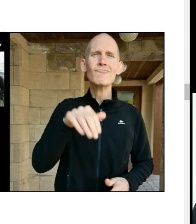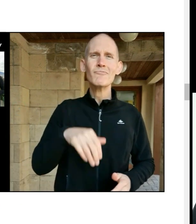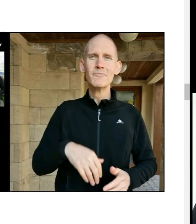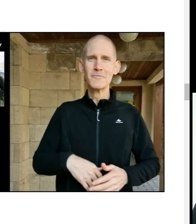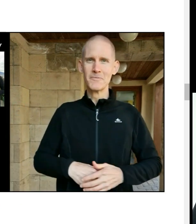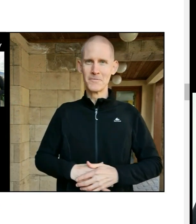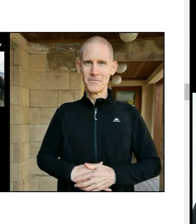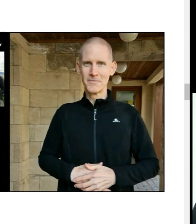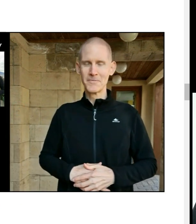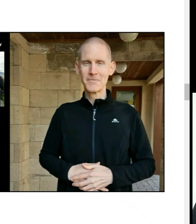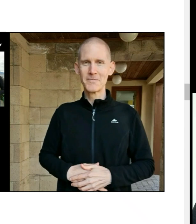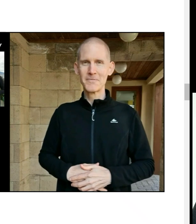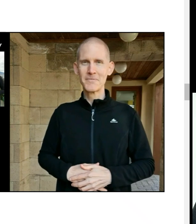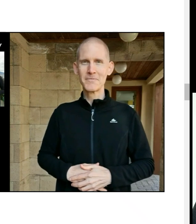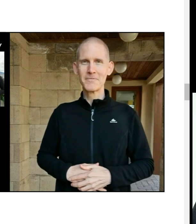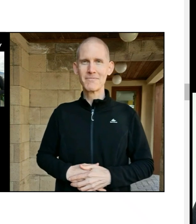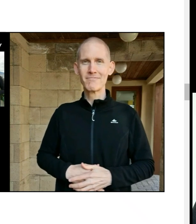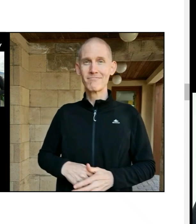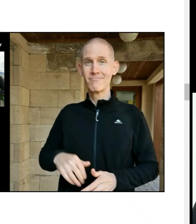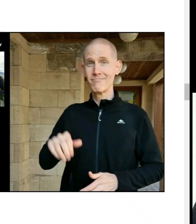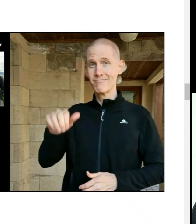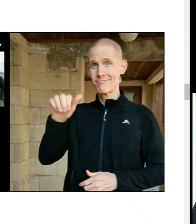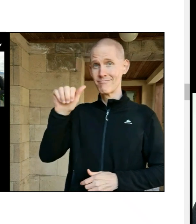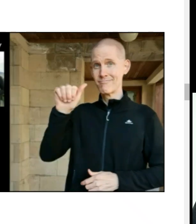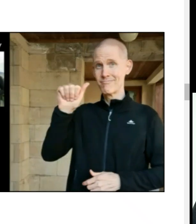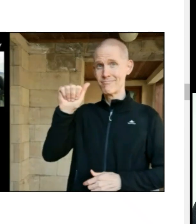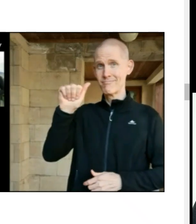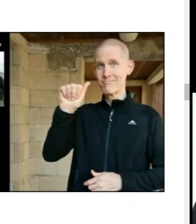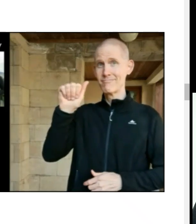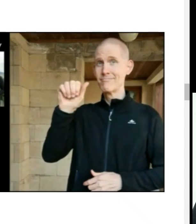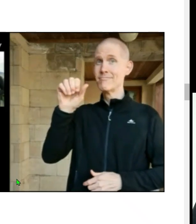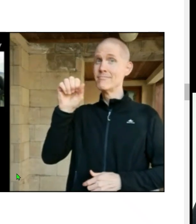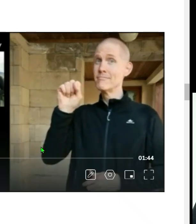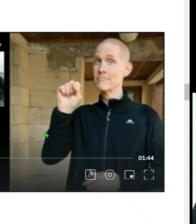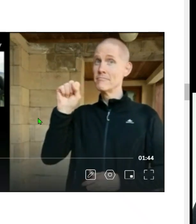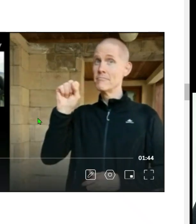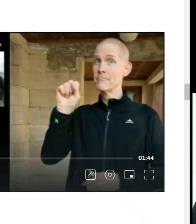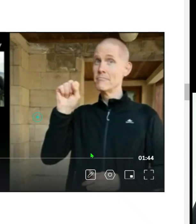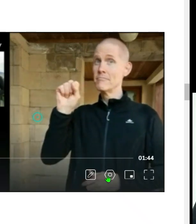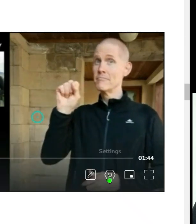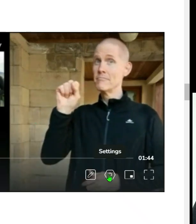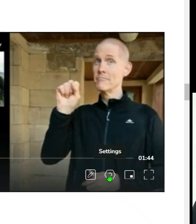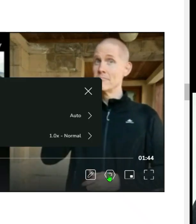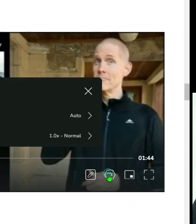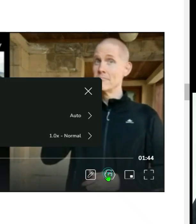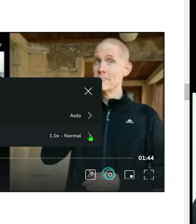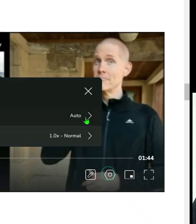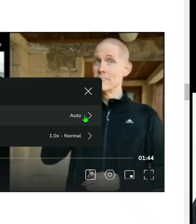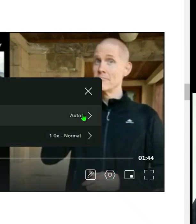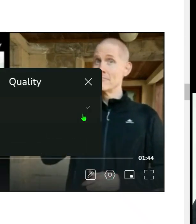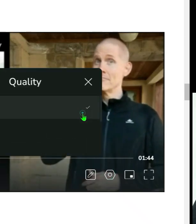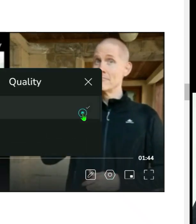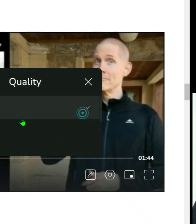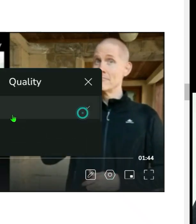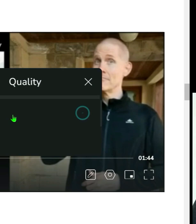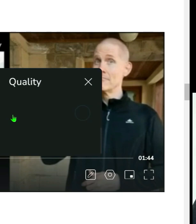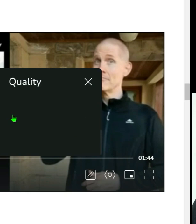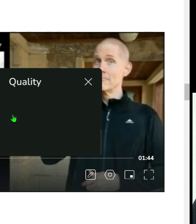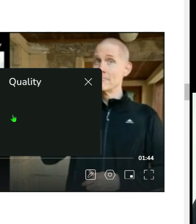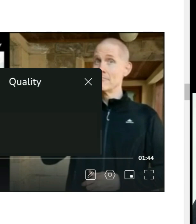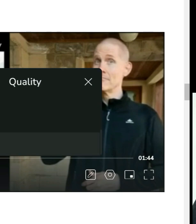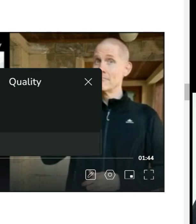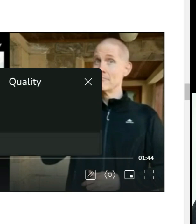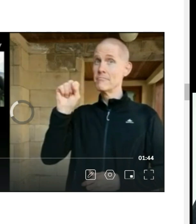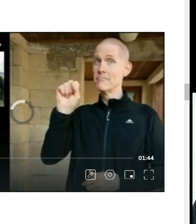All right, see how the words are appearing on the screen as I sign? And when I sign, let me increase the quality here. The internet's